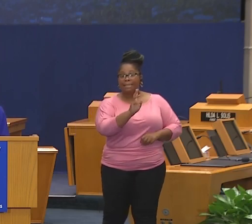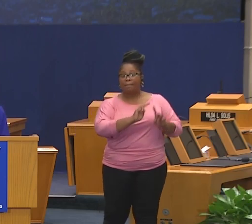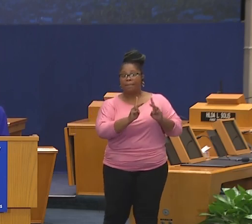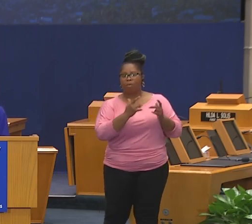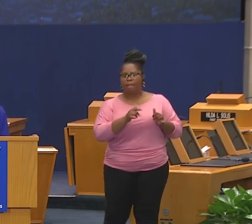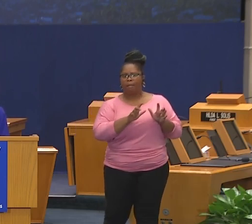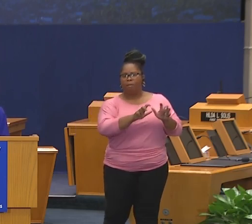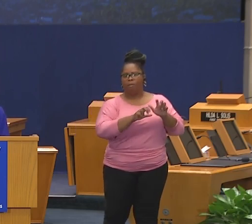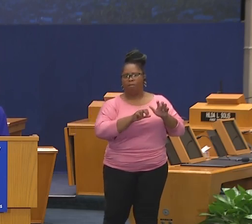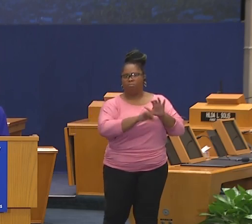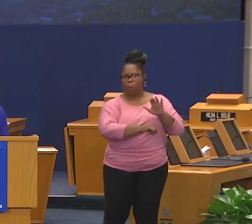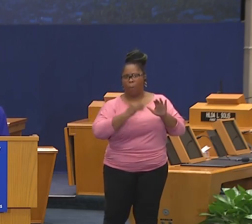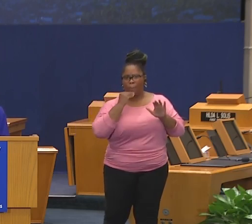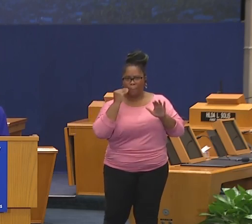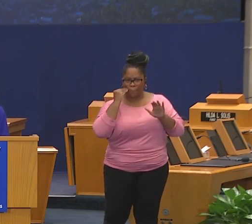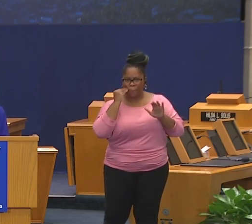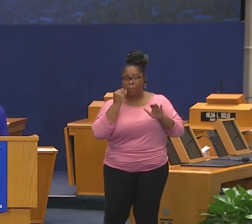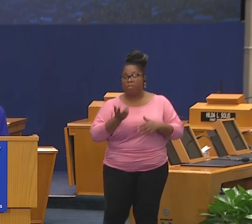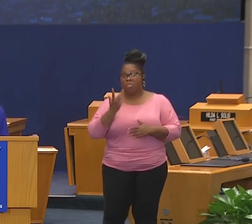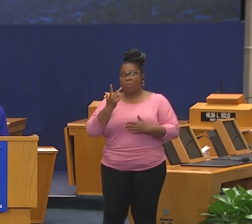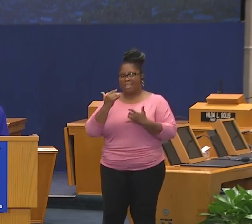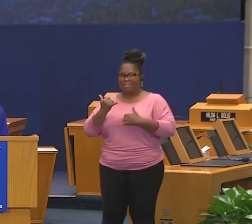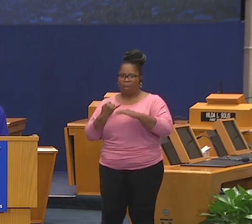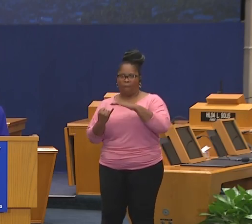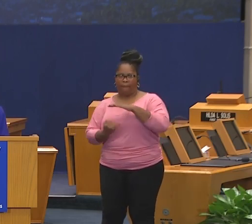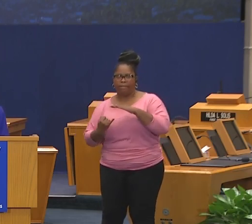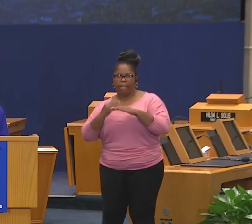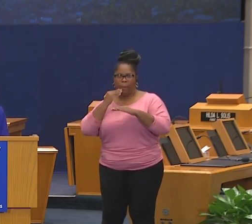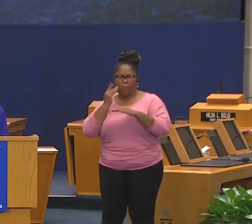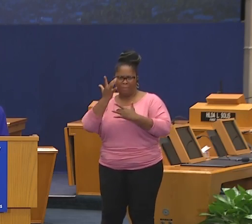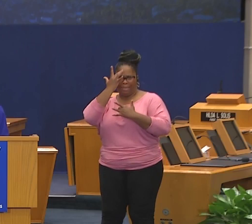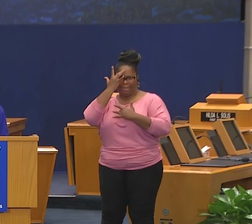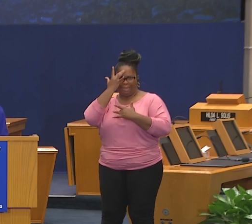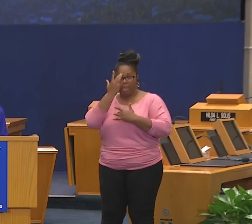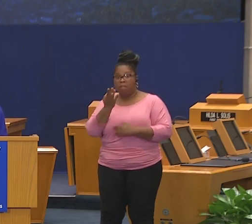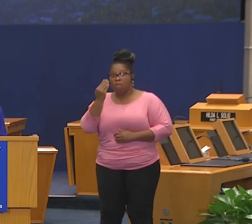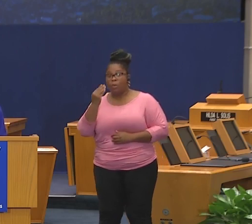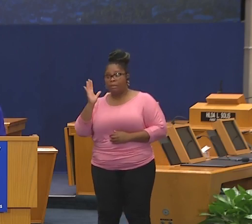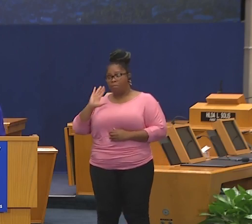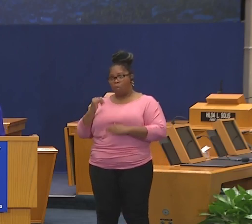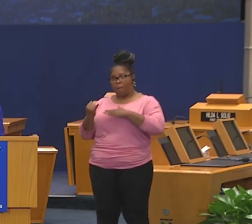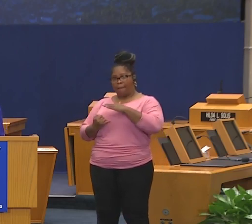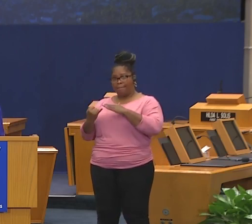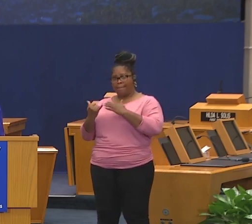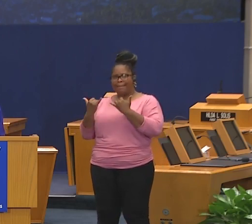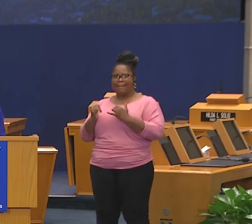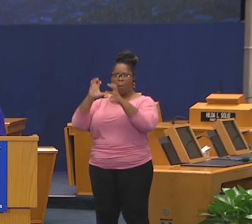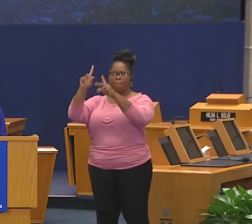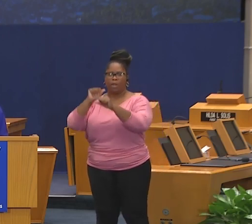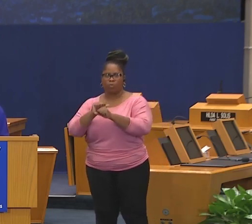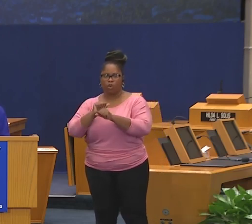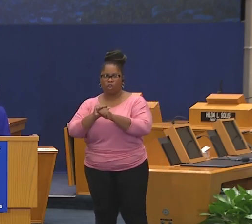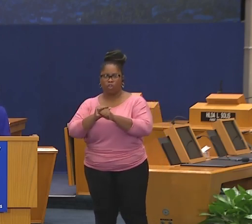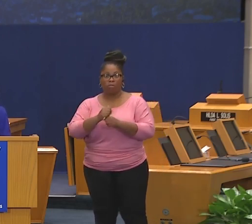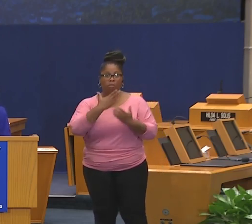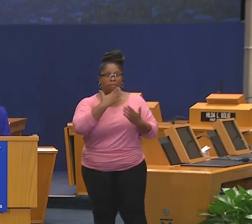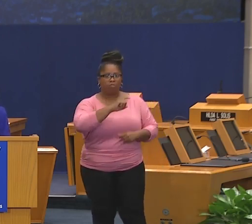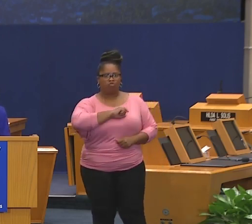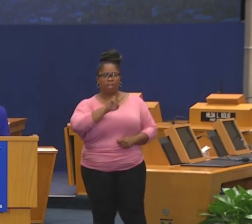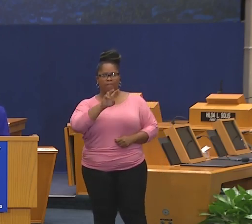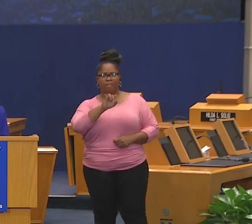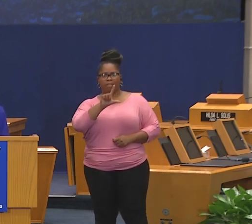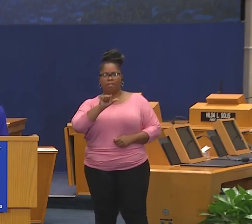home, 3 who are home ill and isolated, and 14 who have returned to work. Thanks again to Sheriff Villanueva